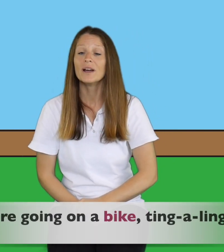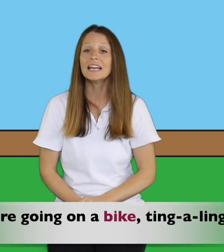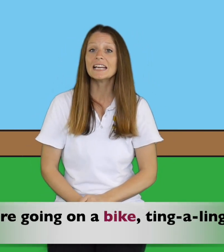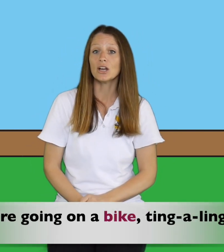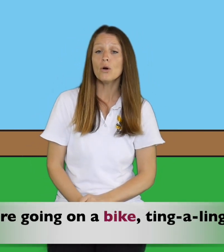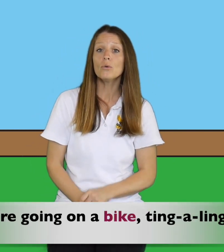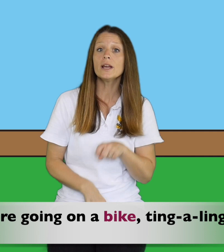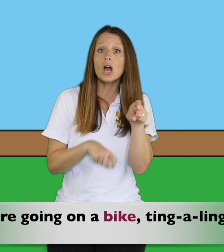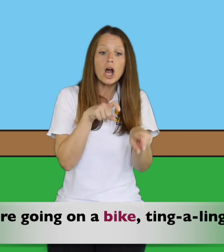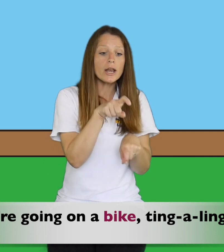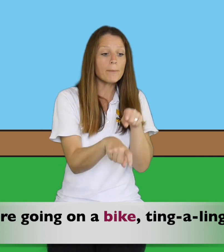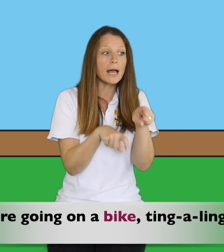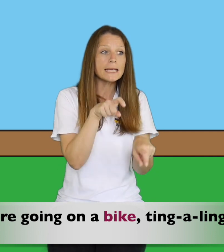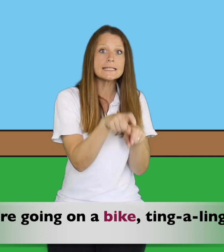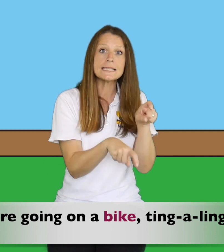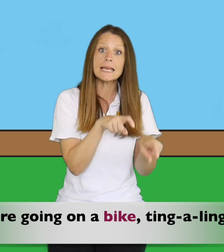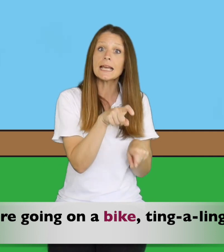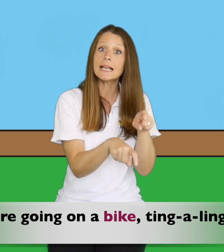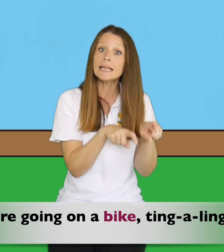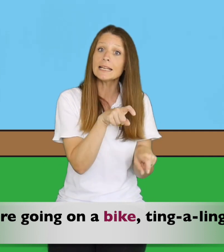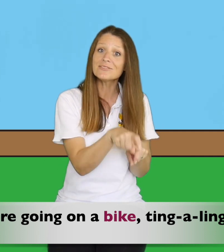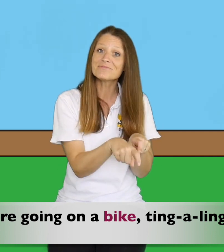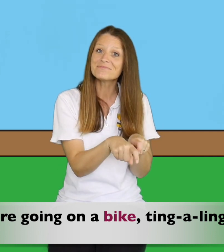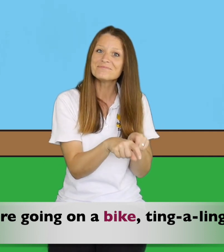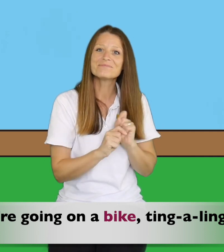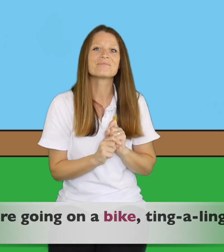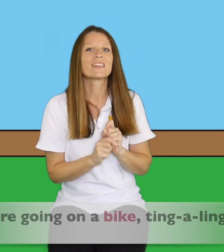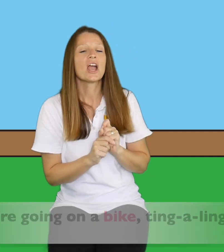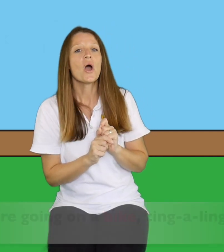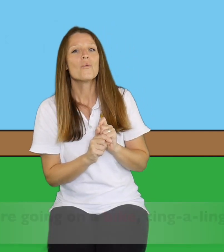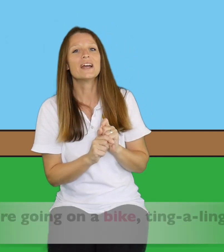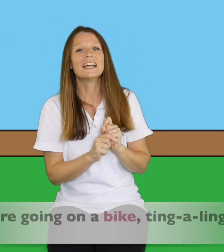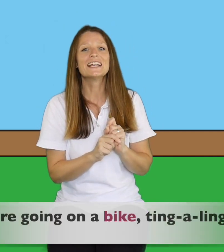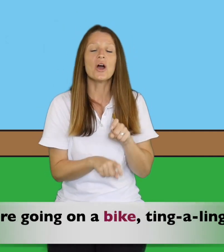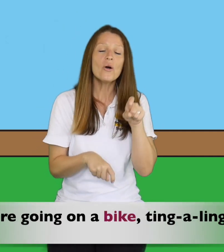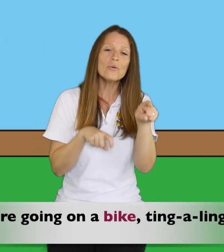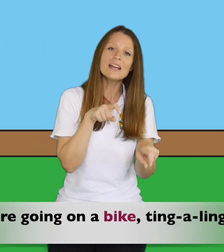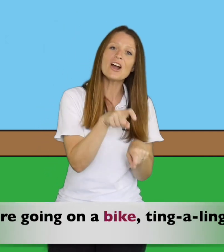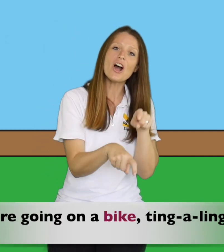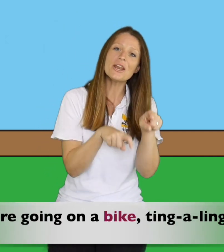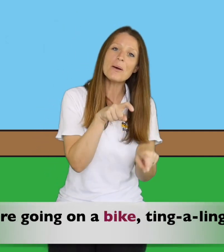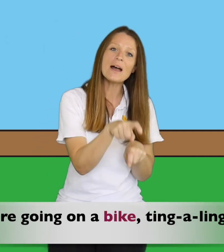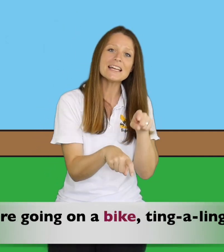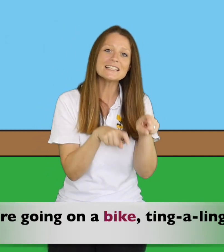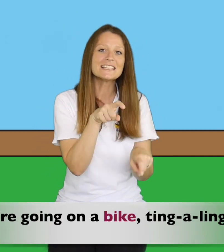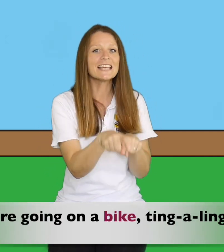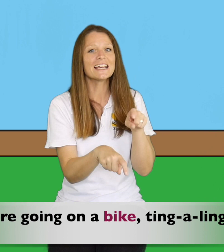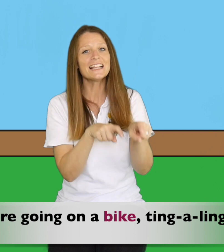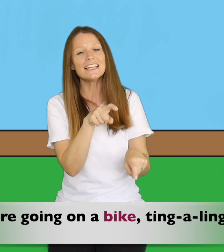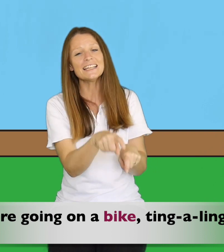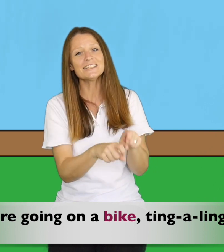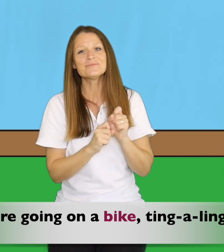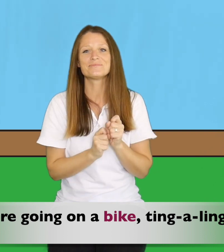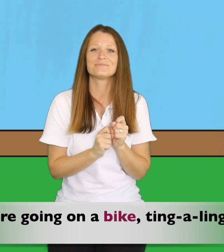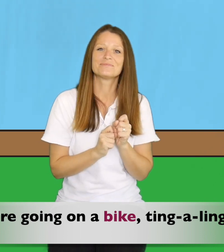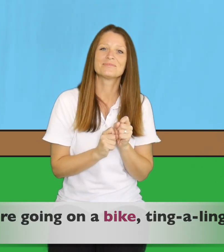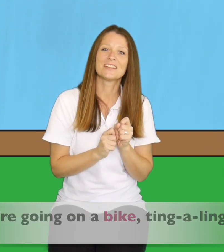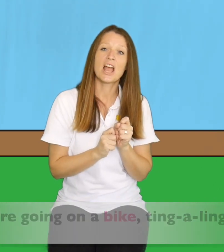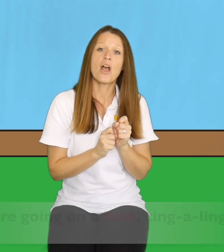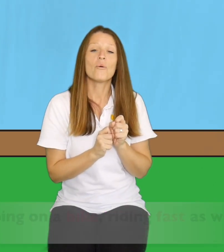We're going on a bike, ting-a-ling, ting-a-ling. We're going on a bike, ting-a-ling, ting-a-ling.